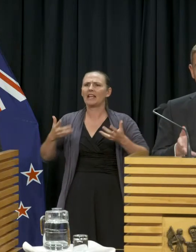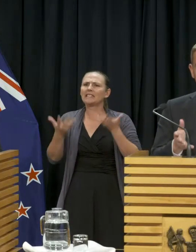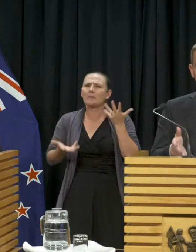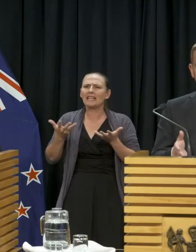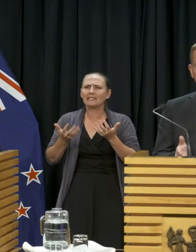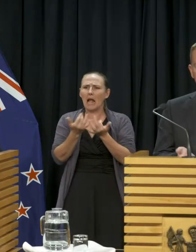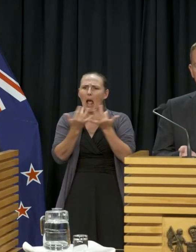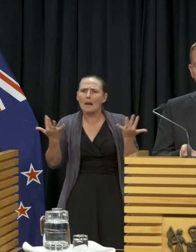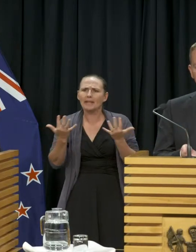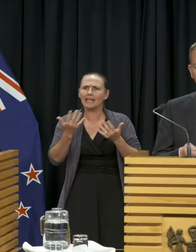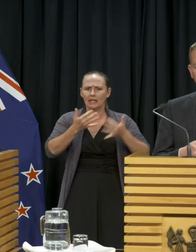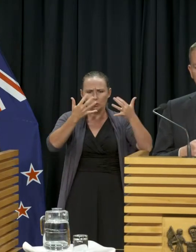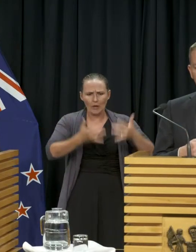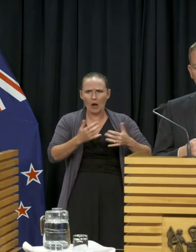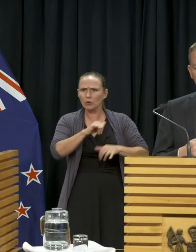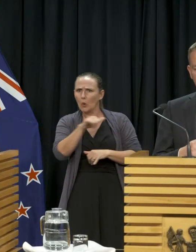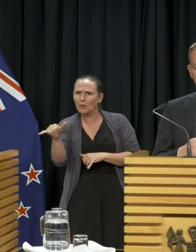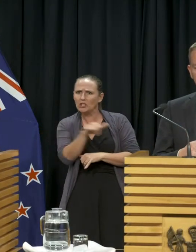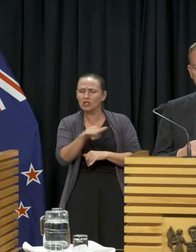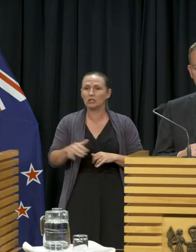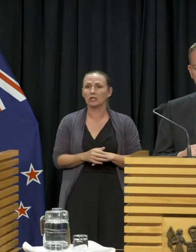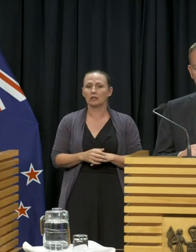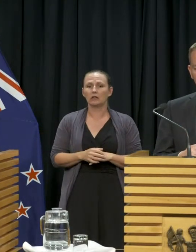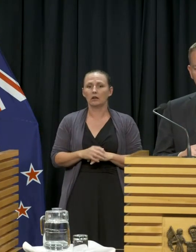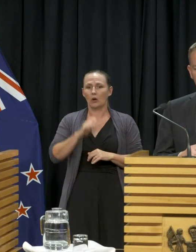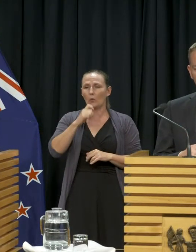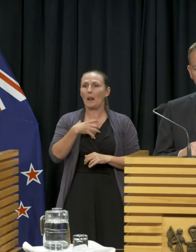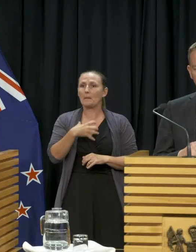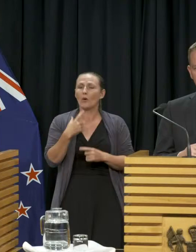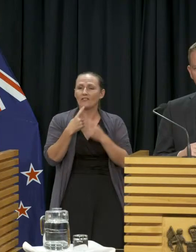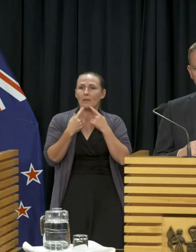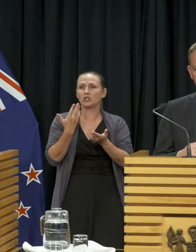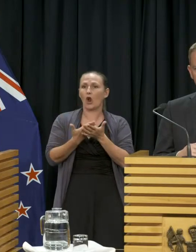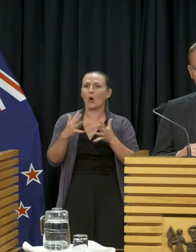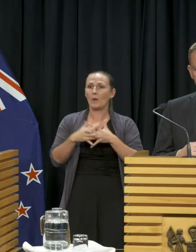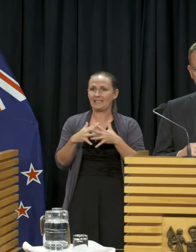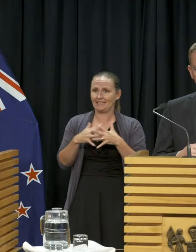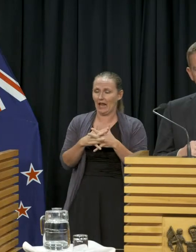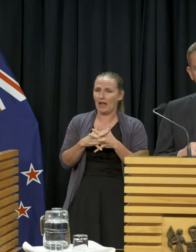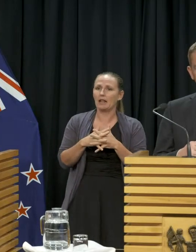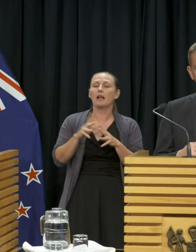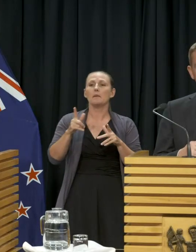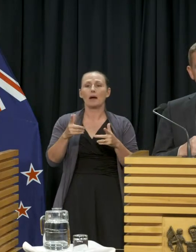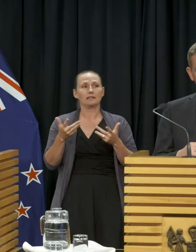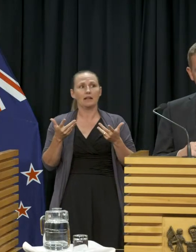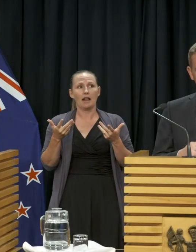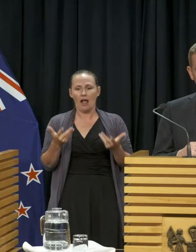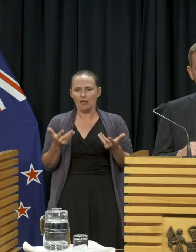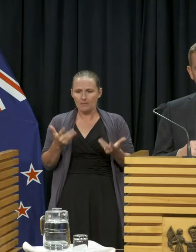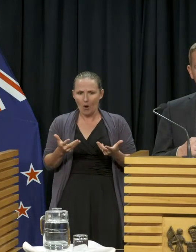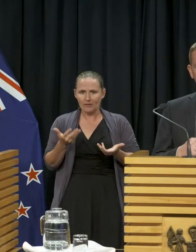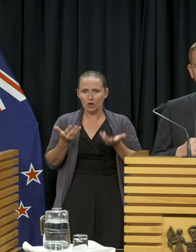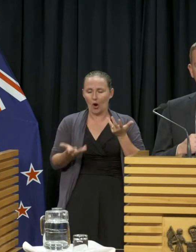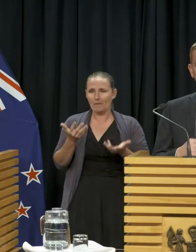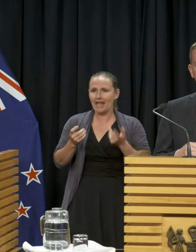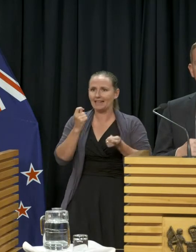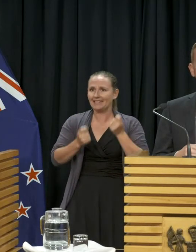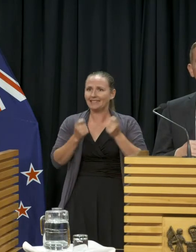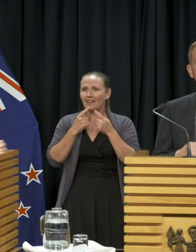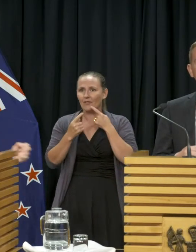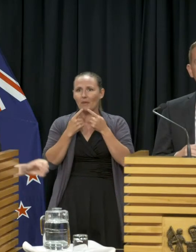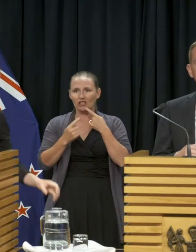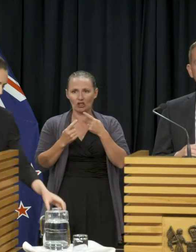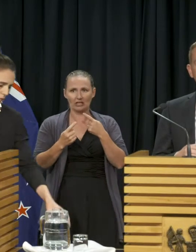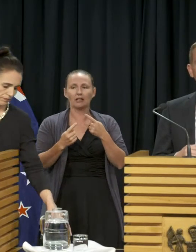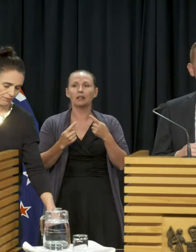on that on Wednesday, but one of the exercises that's been going through at the moment is comparing to the testing information, because some of the people